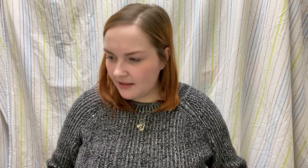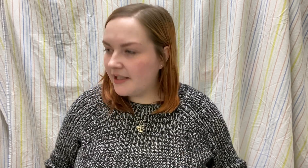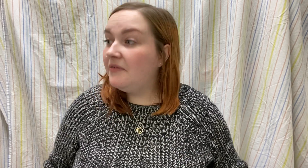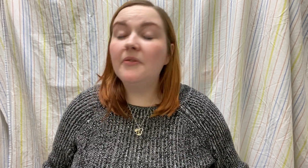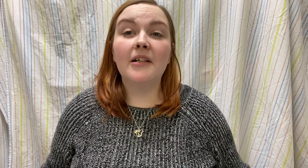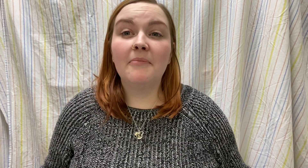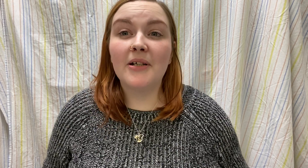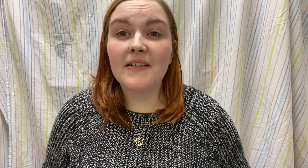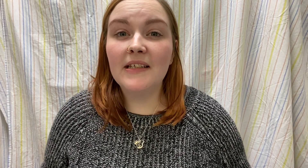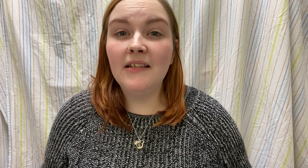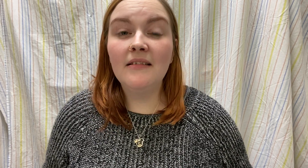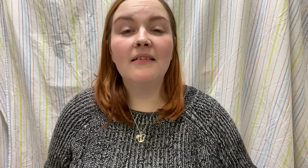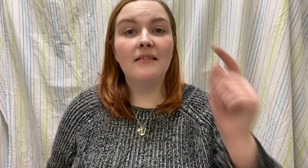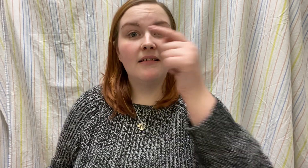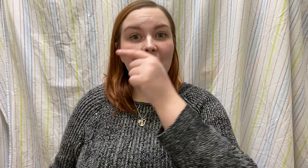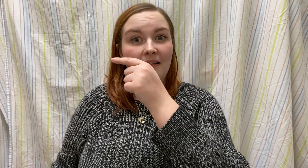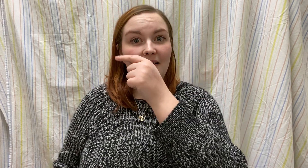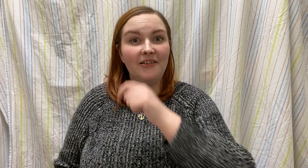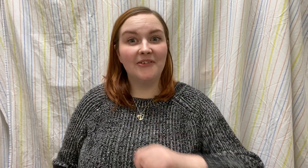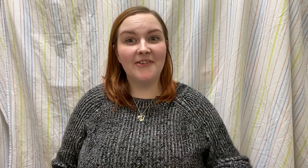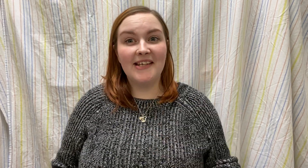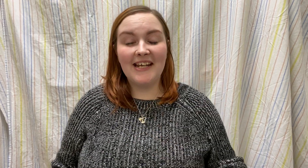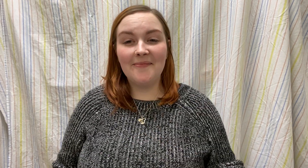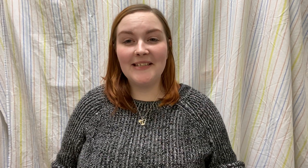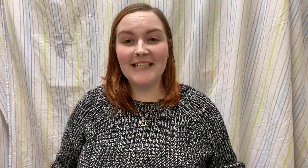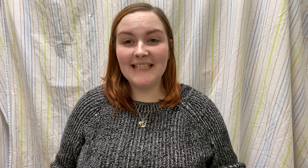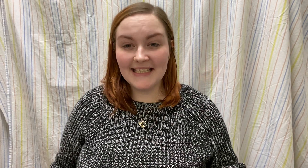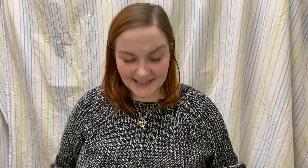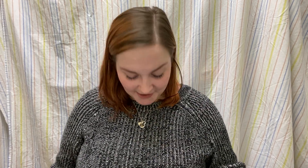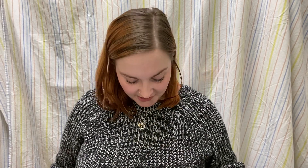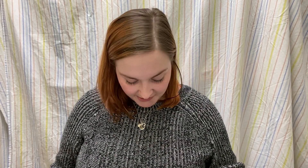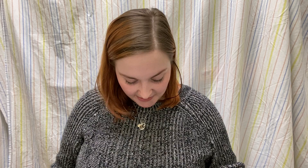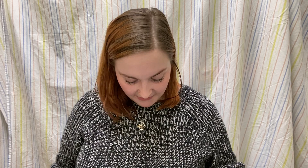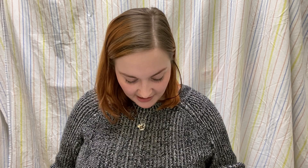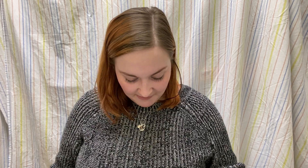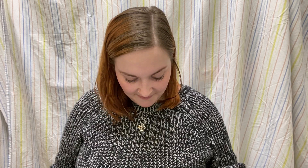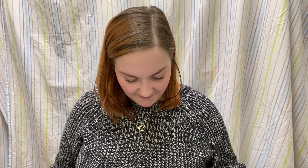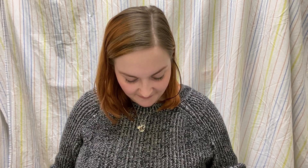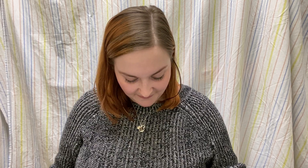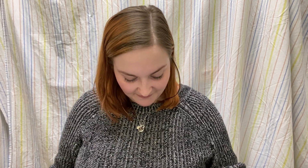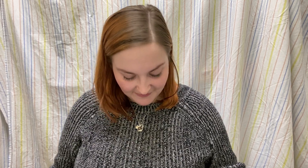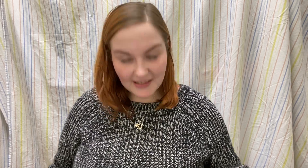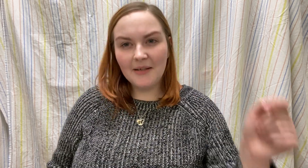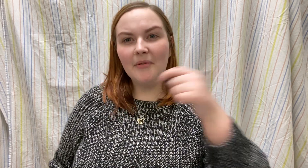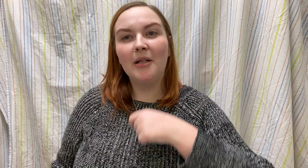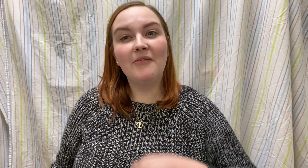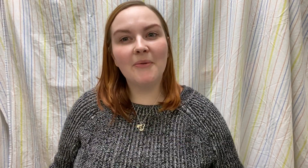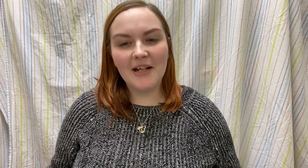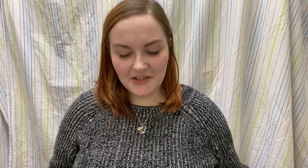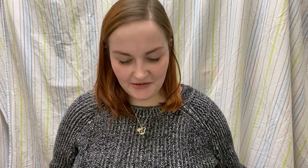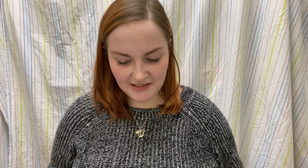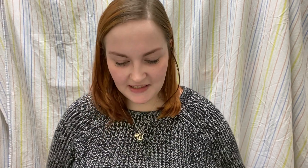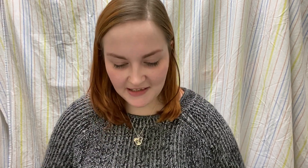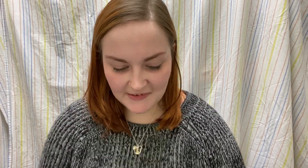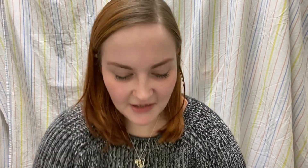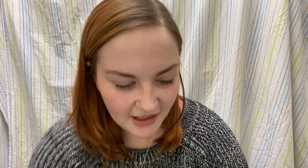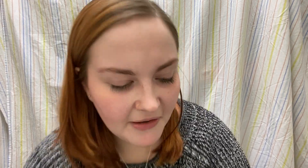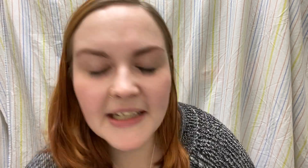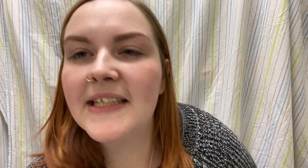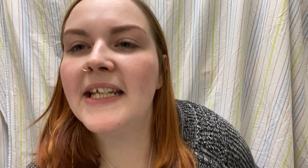If you are in person, you'll do the ABCs, then the nursery rhyme. But if you're watching the rest of this video, let's sing